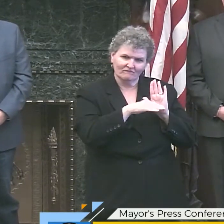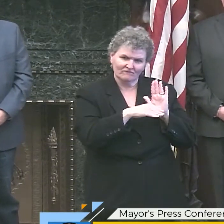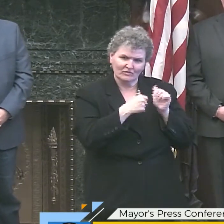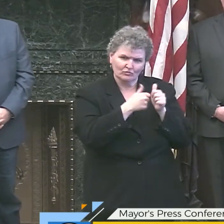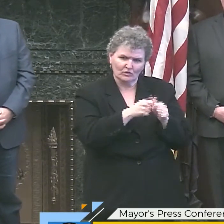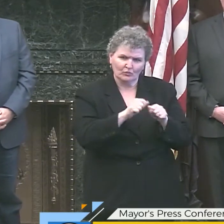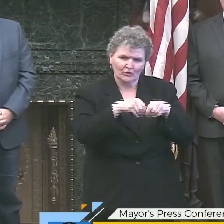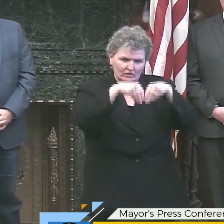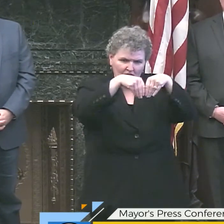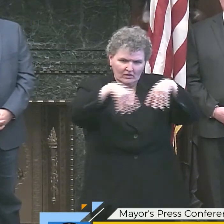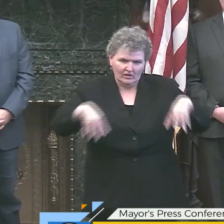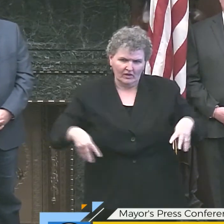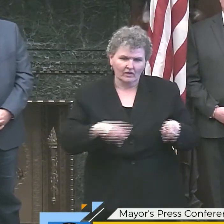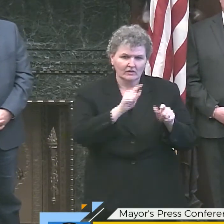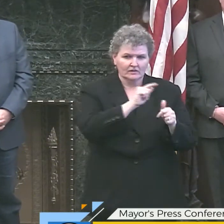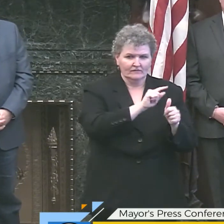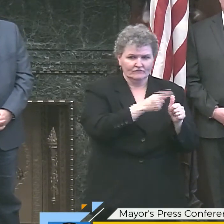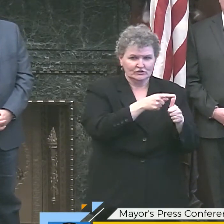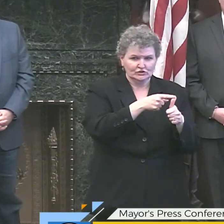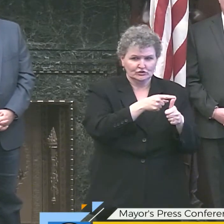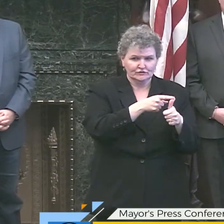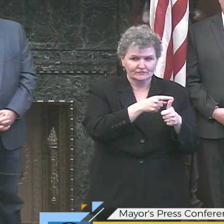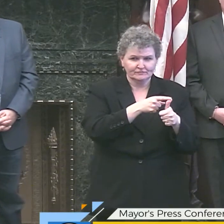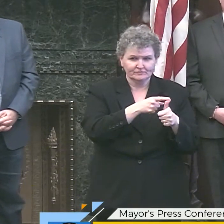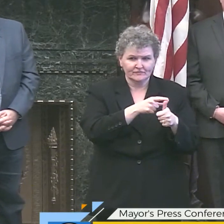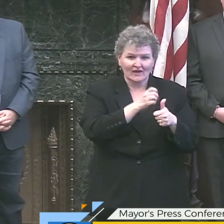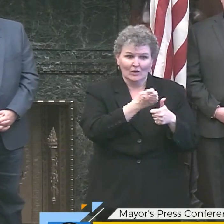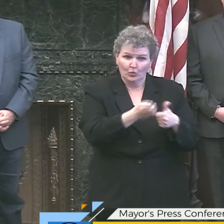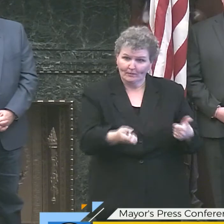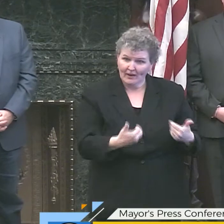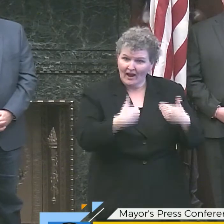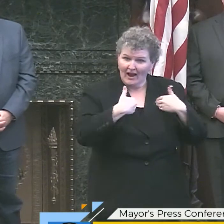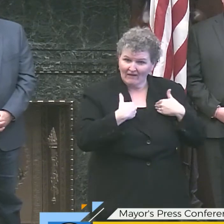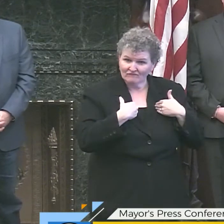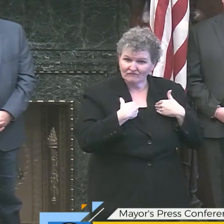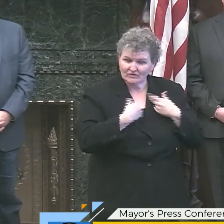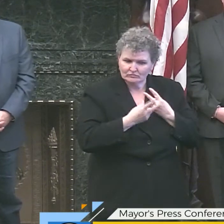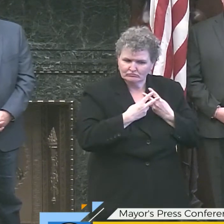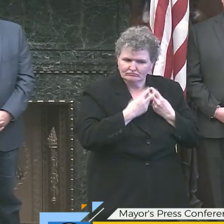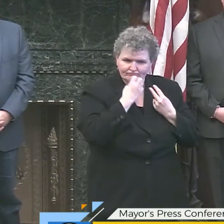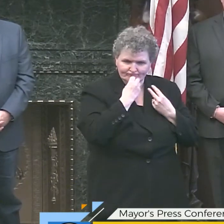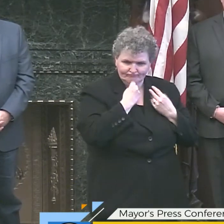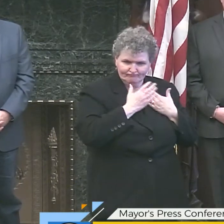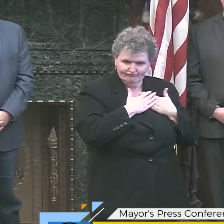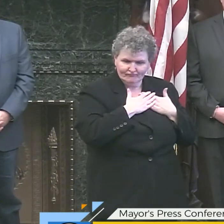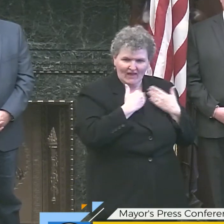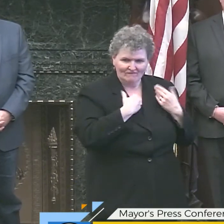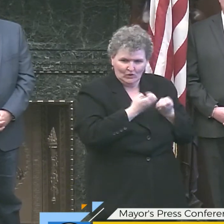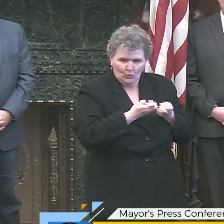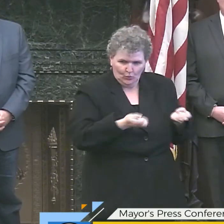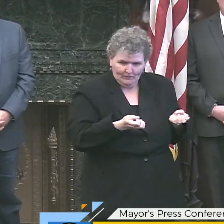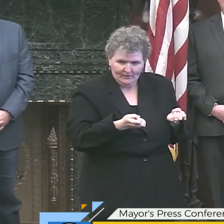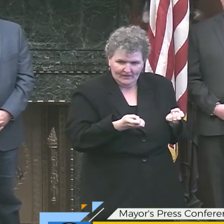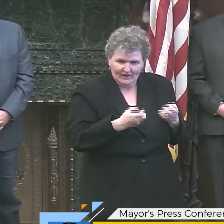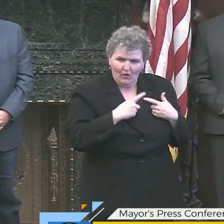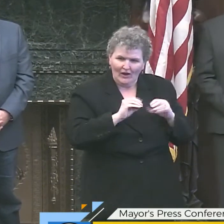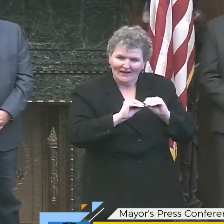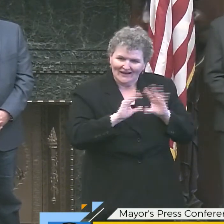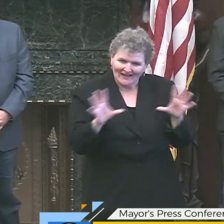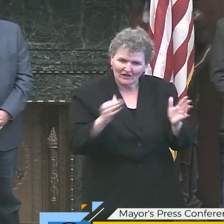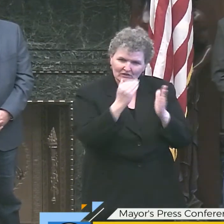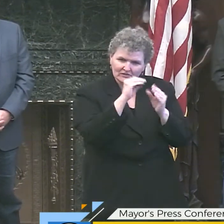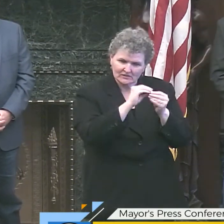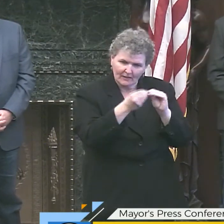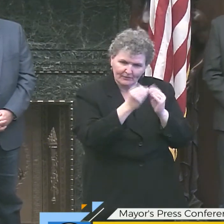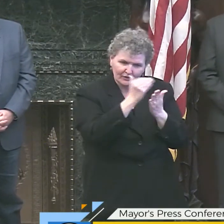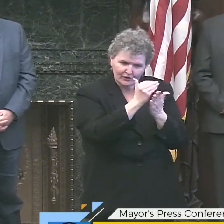keeping in mind that we have to conserve the equipment that we do in fact have, but we sent out very specific protocols depending on the